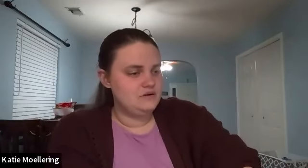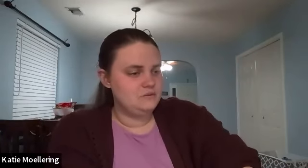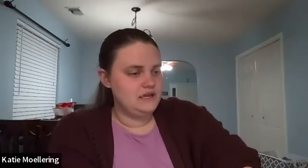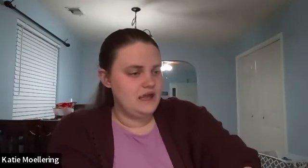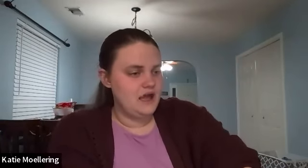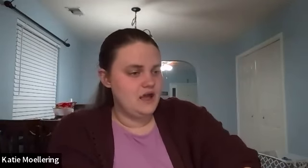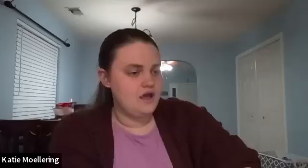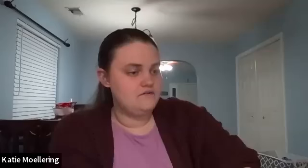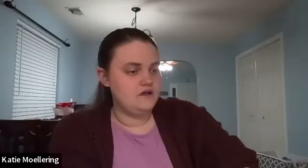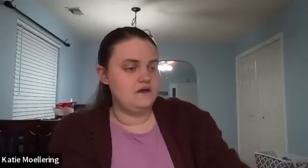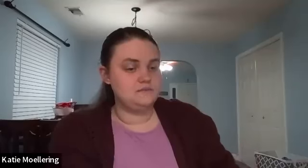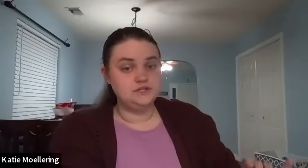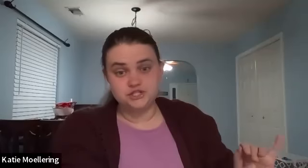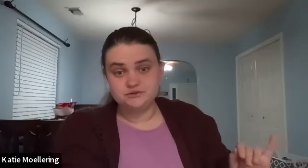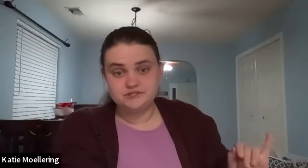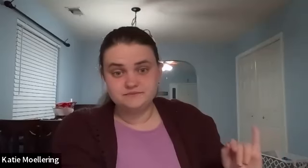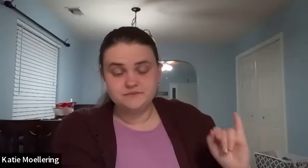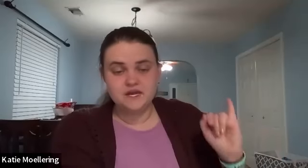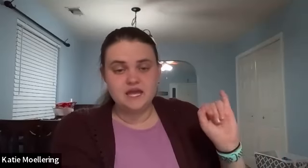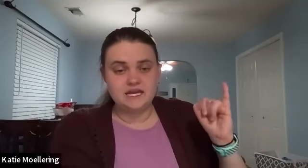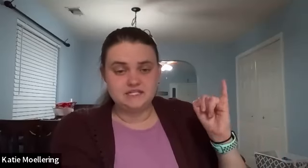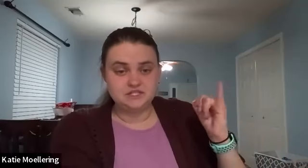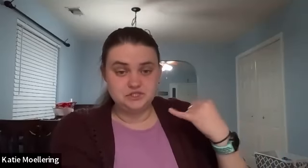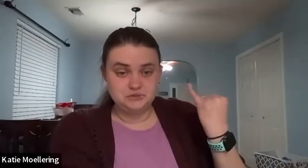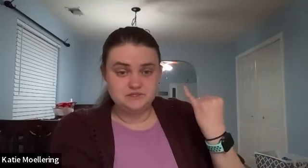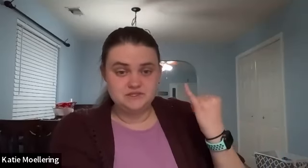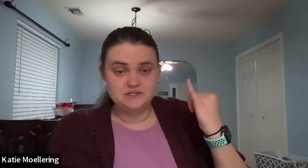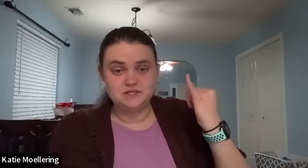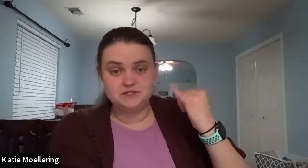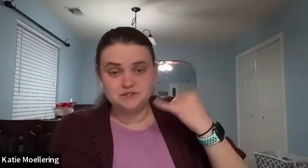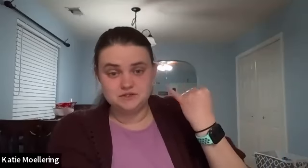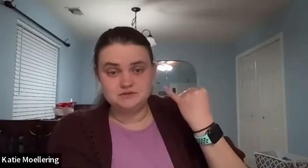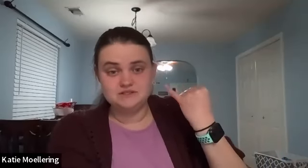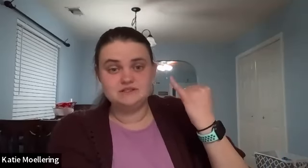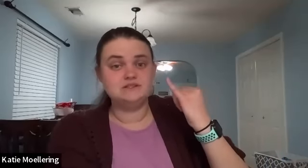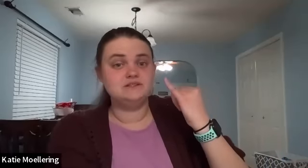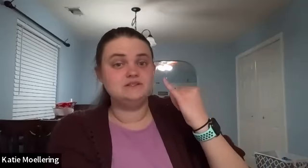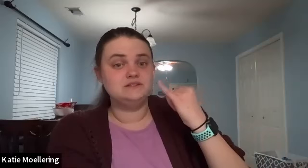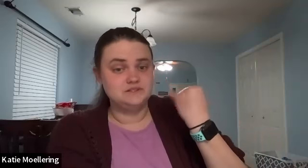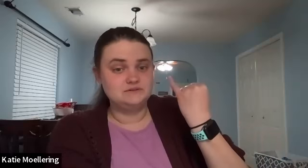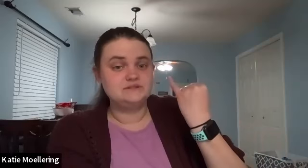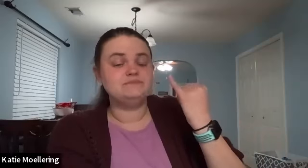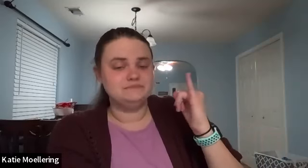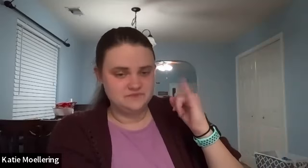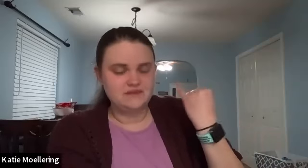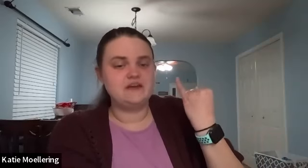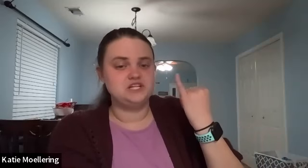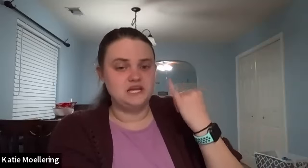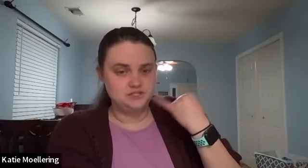Then we have juice, and it's juice, juice, juice. It's making that J,